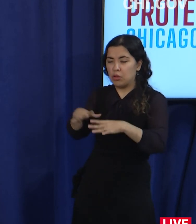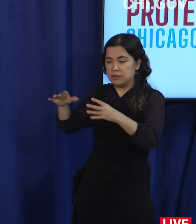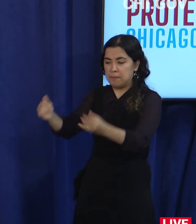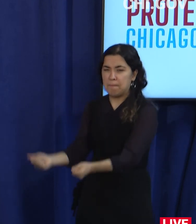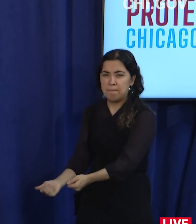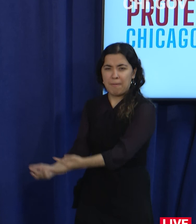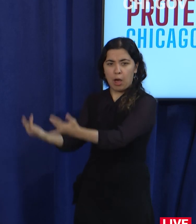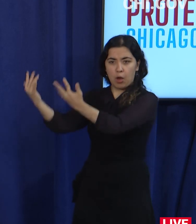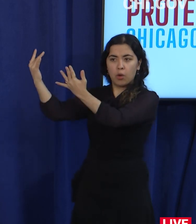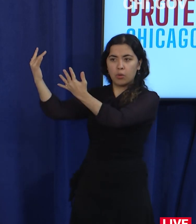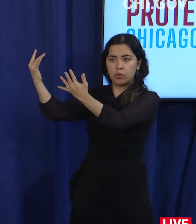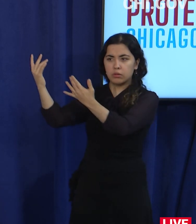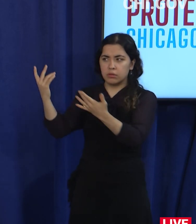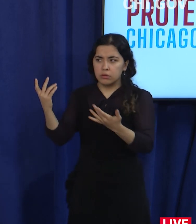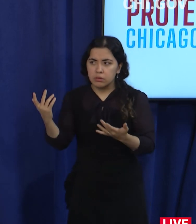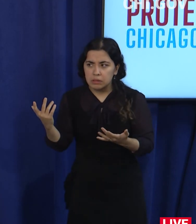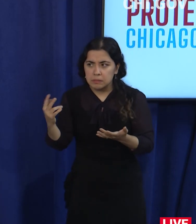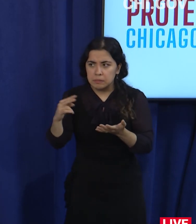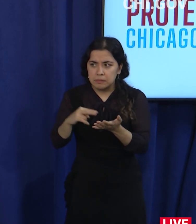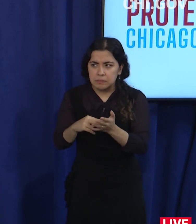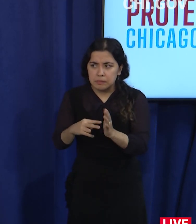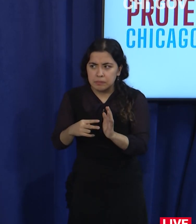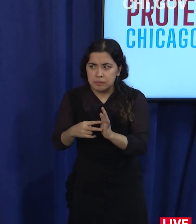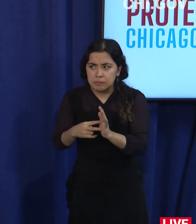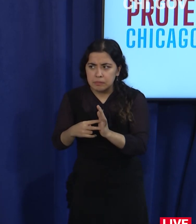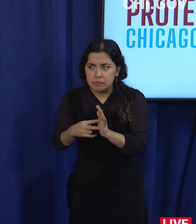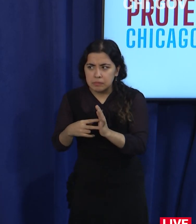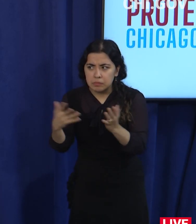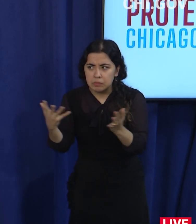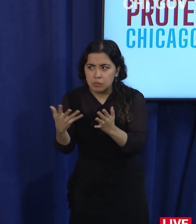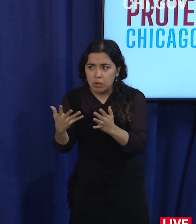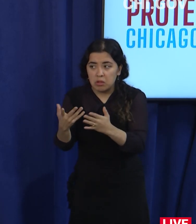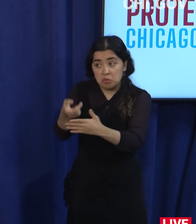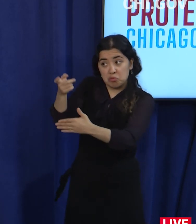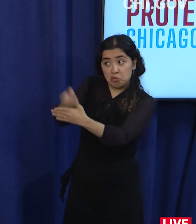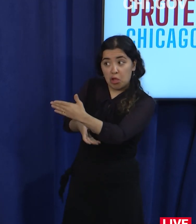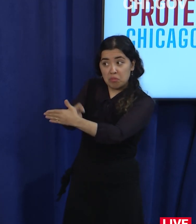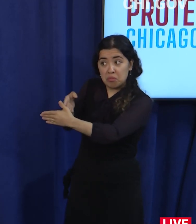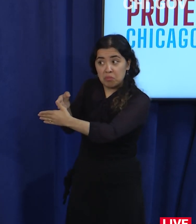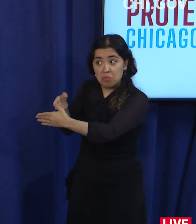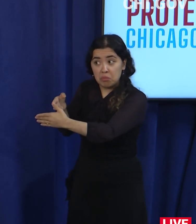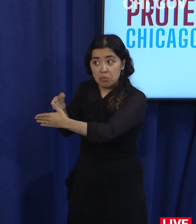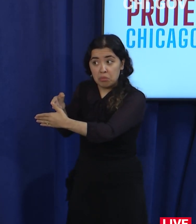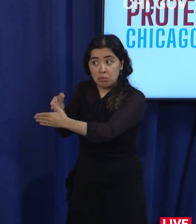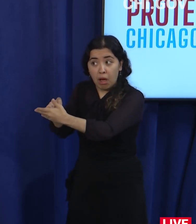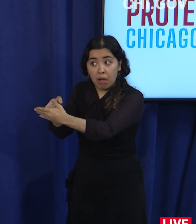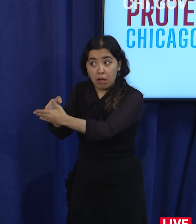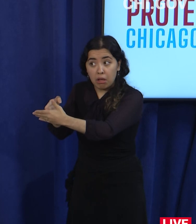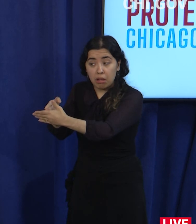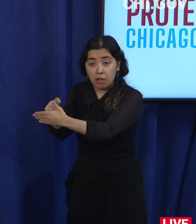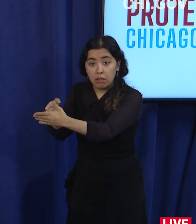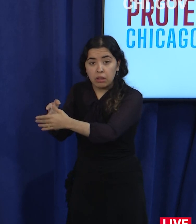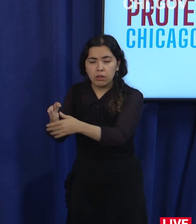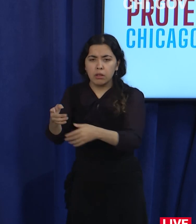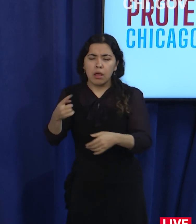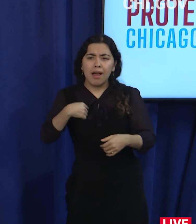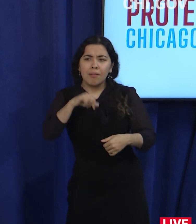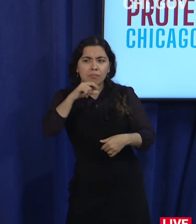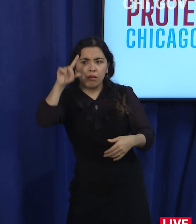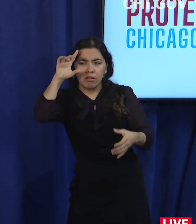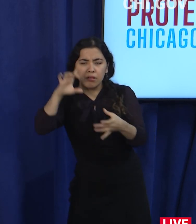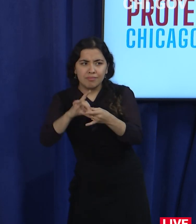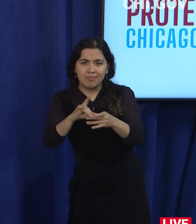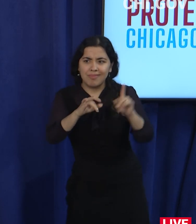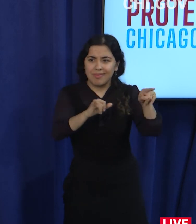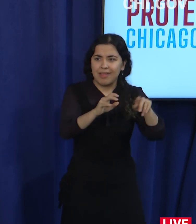and should there be charges in this case? I'm not connecting the two at all. The general message, which